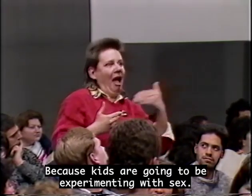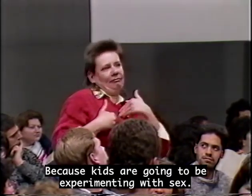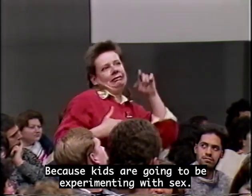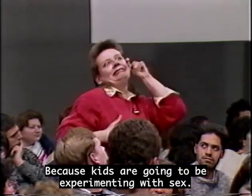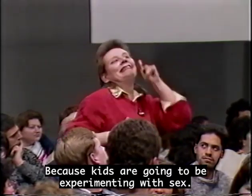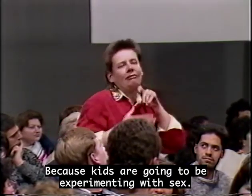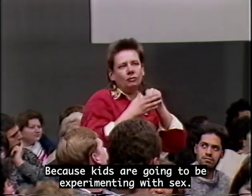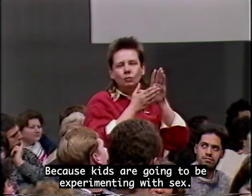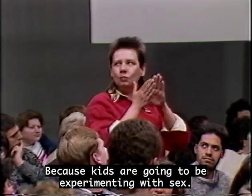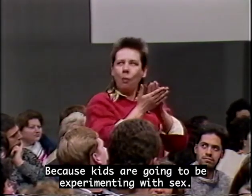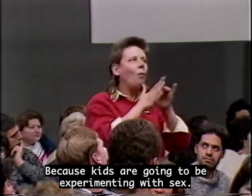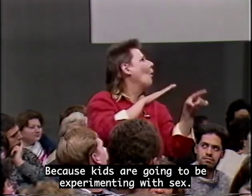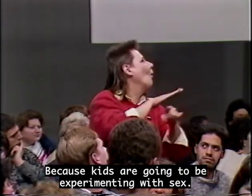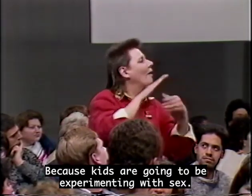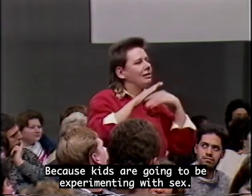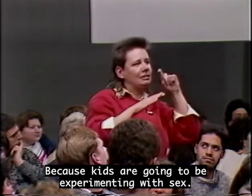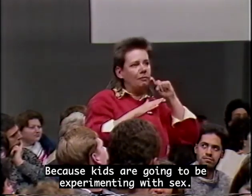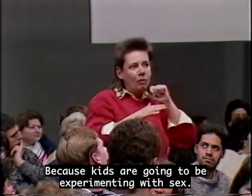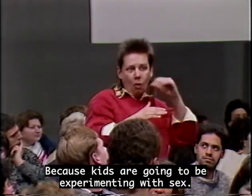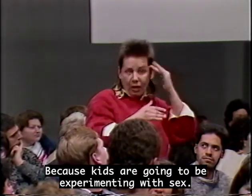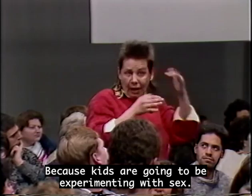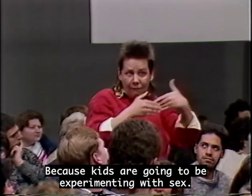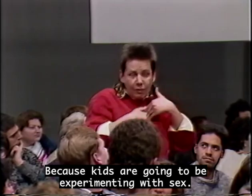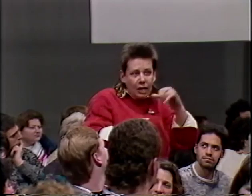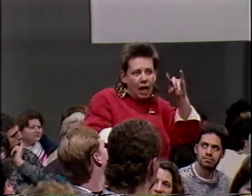kids are going to be experimenting with sex.